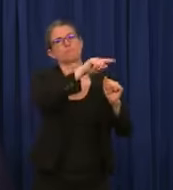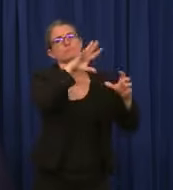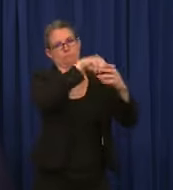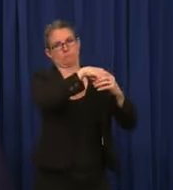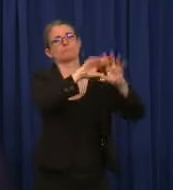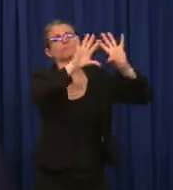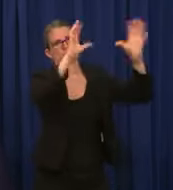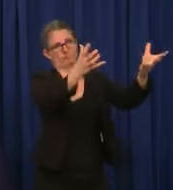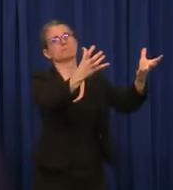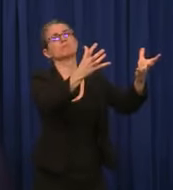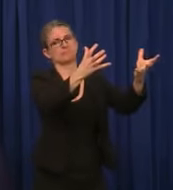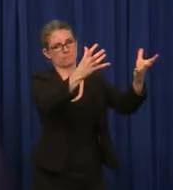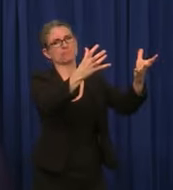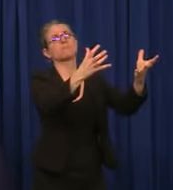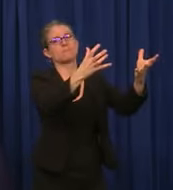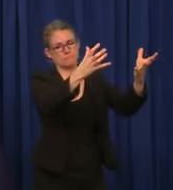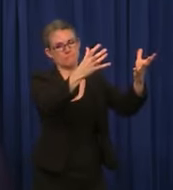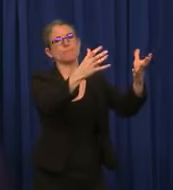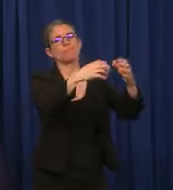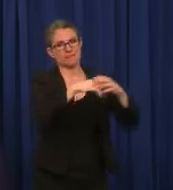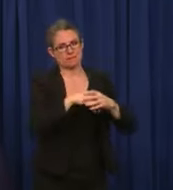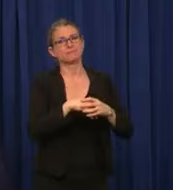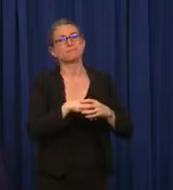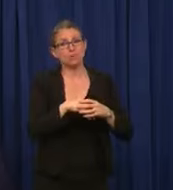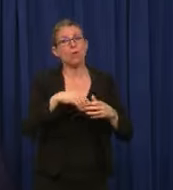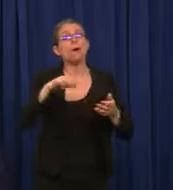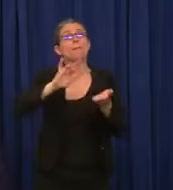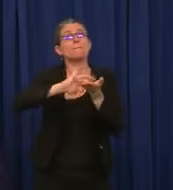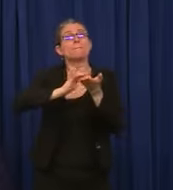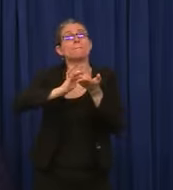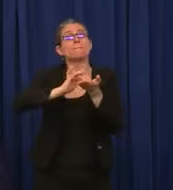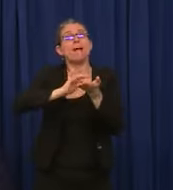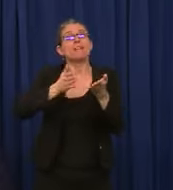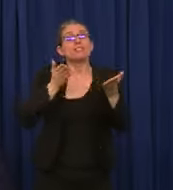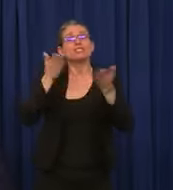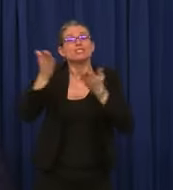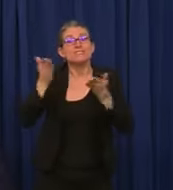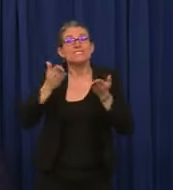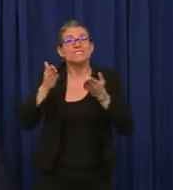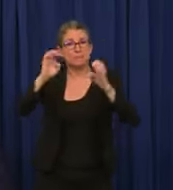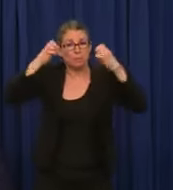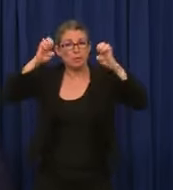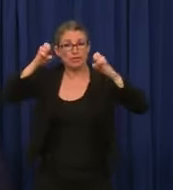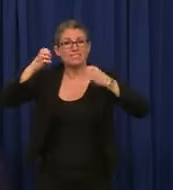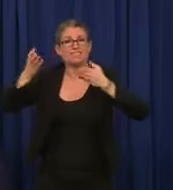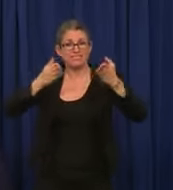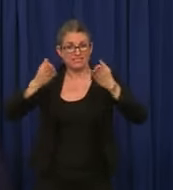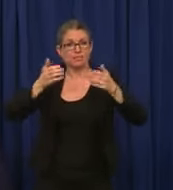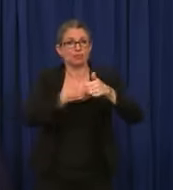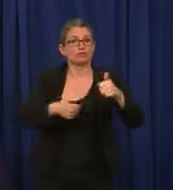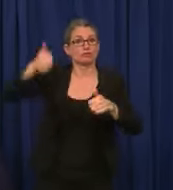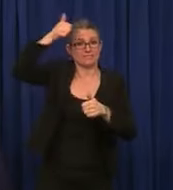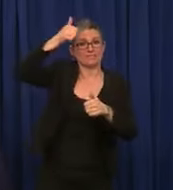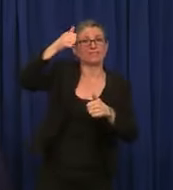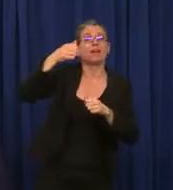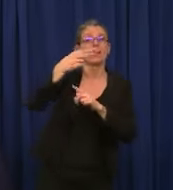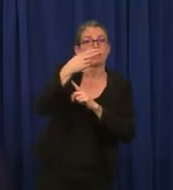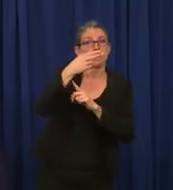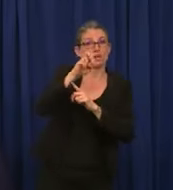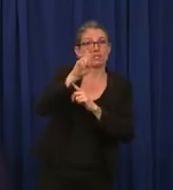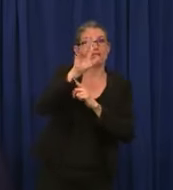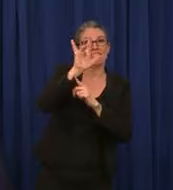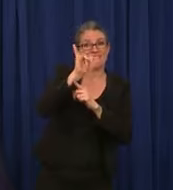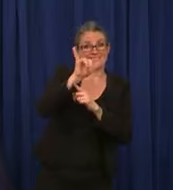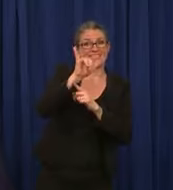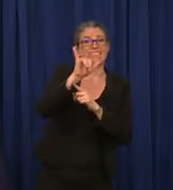Services, Director Sam Hurley, was one of the first people outside of Maine CDC who joined us at the table well